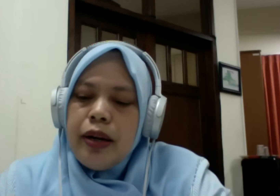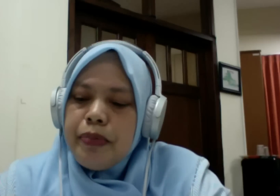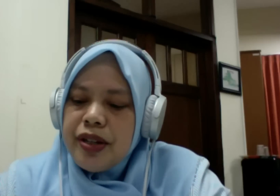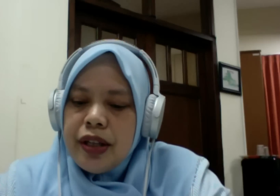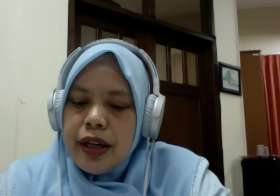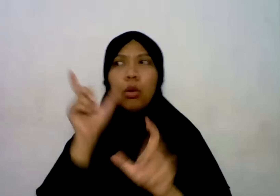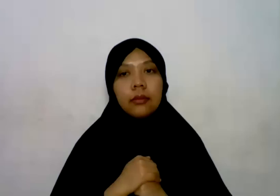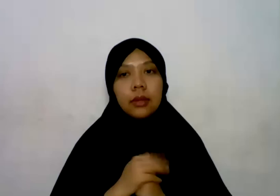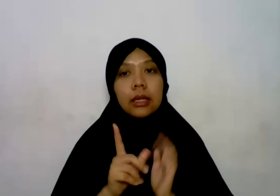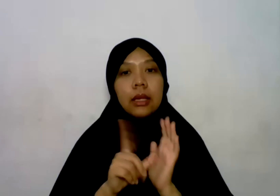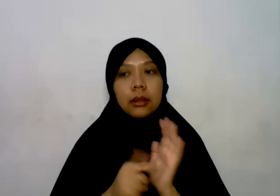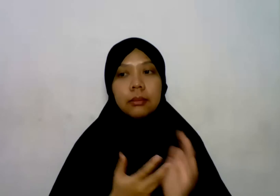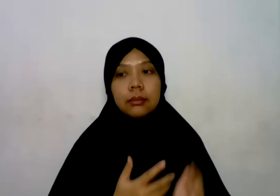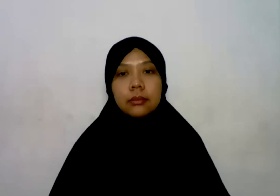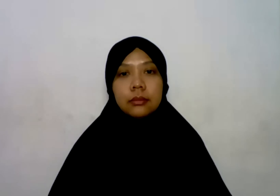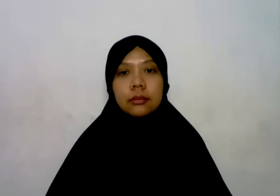they will presenting